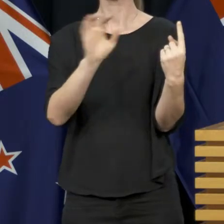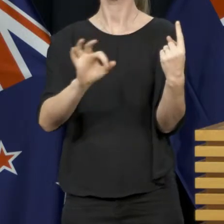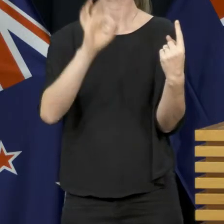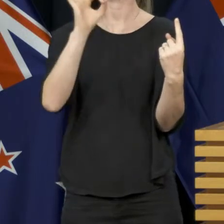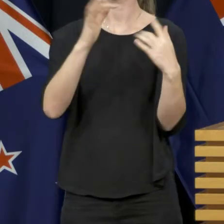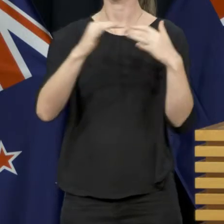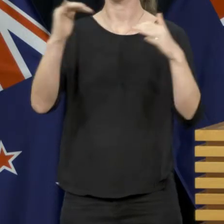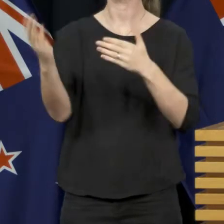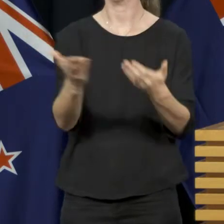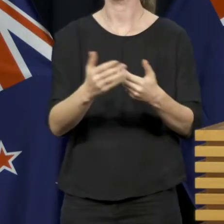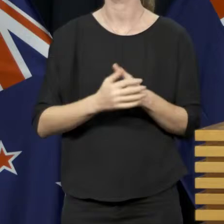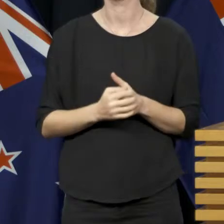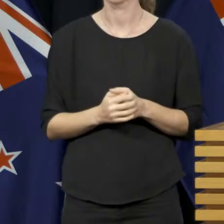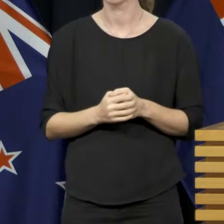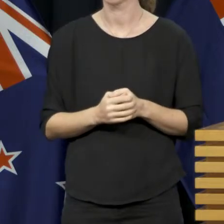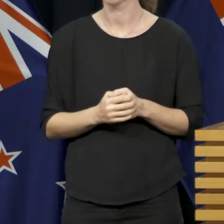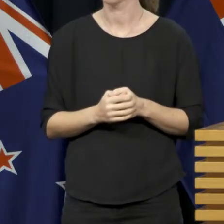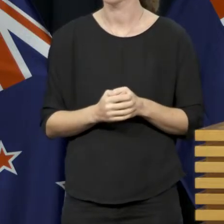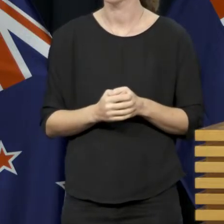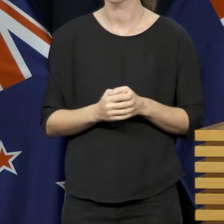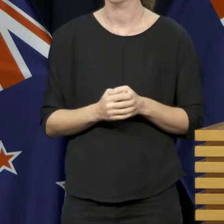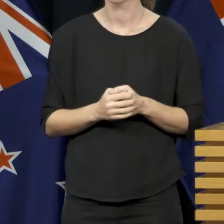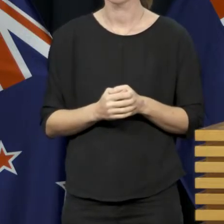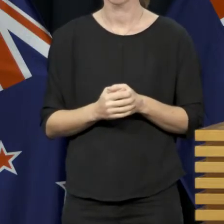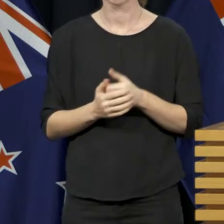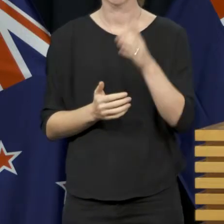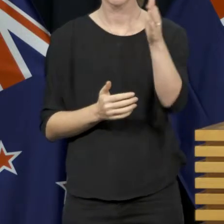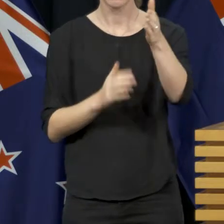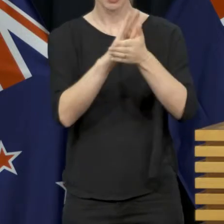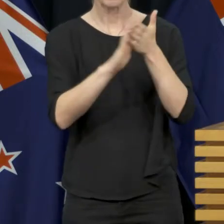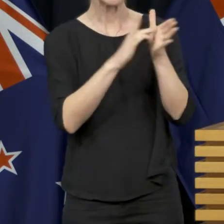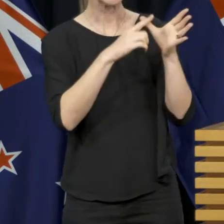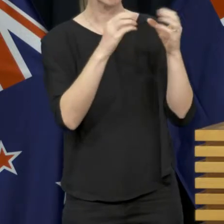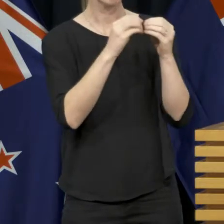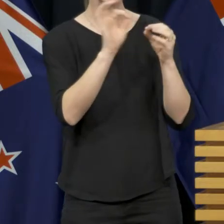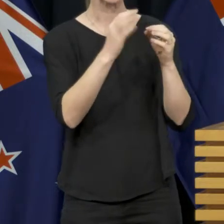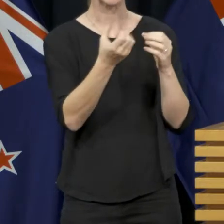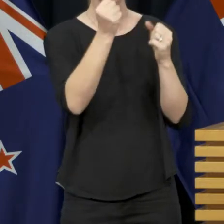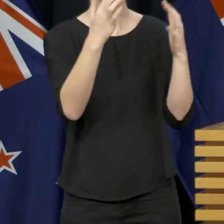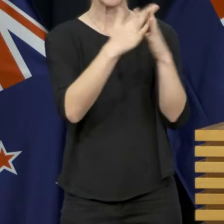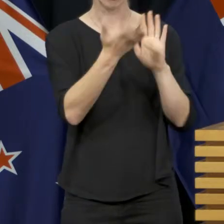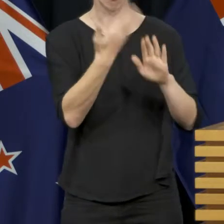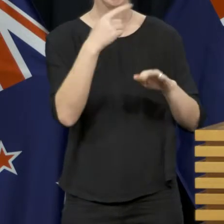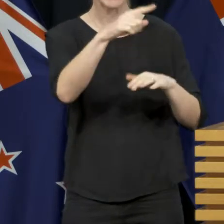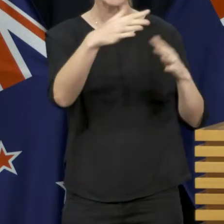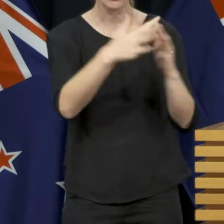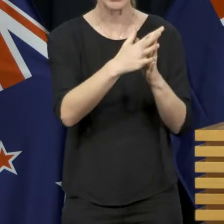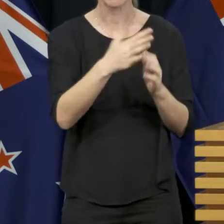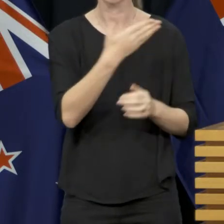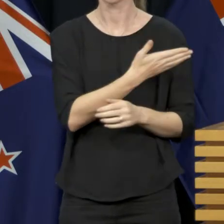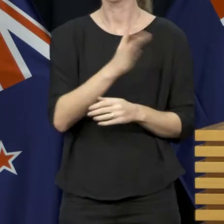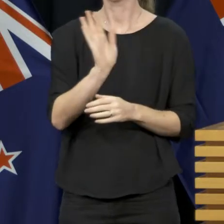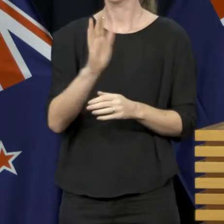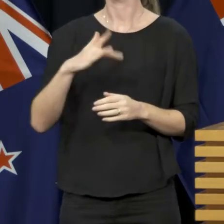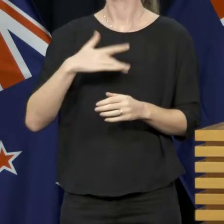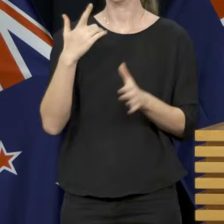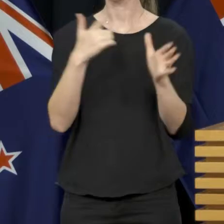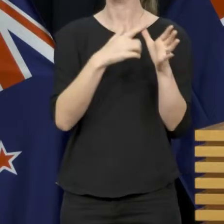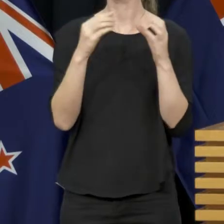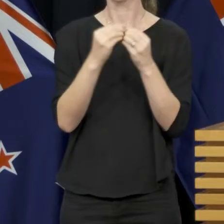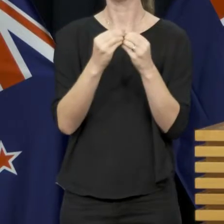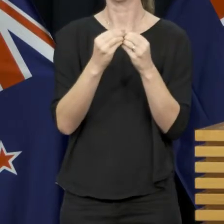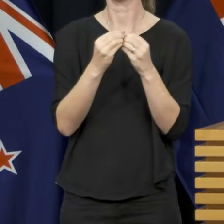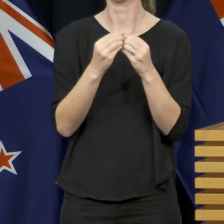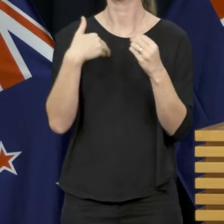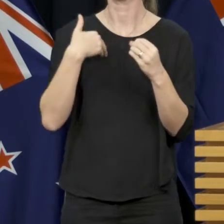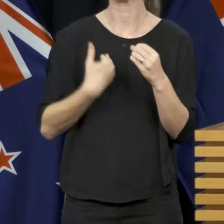public servant. When does that mean he doesn't get his week off next week as he wants? No, look, I think Ashley Bloomfield has thoroughly earned a